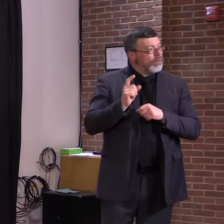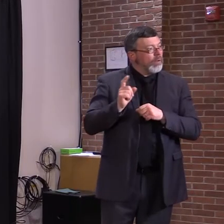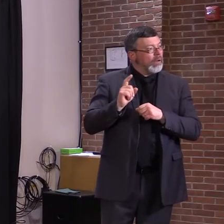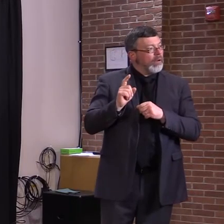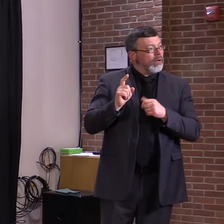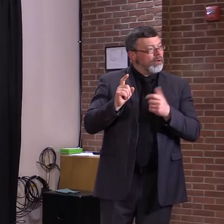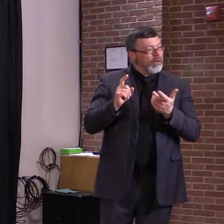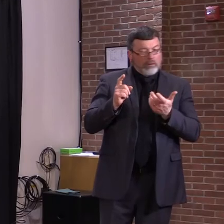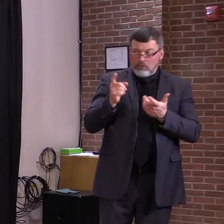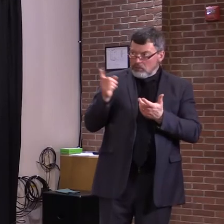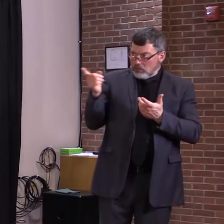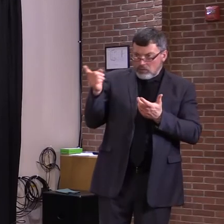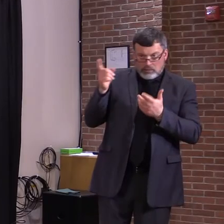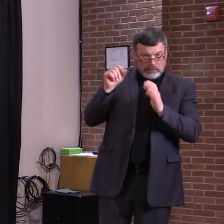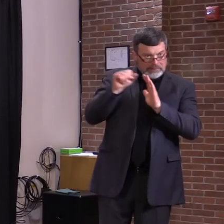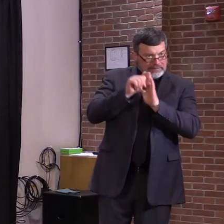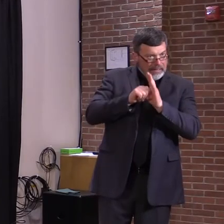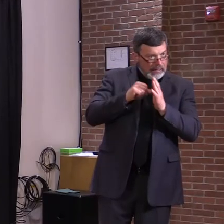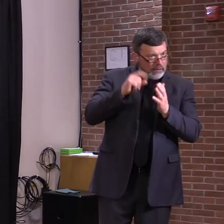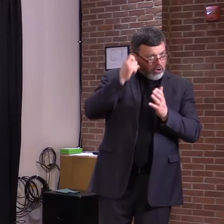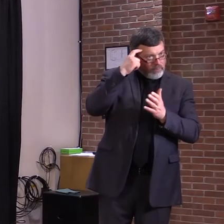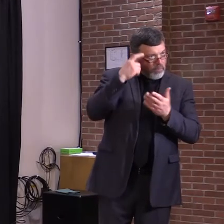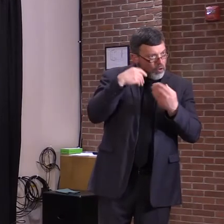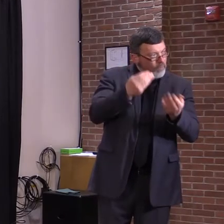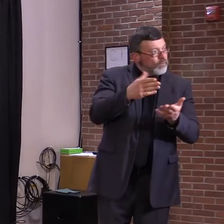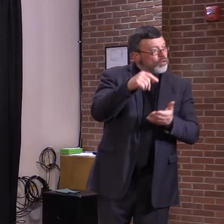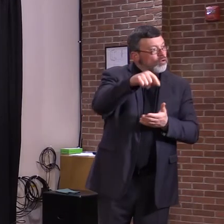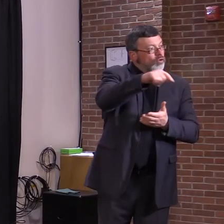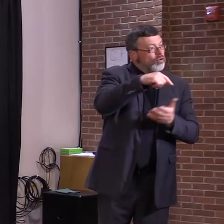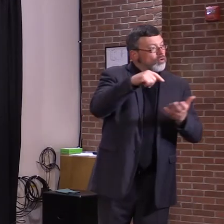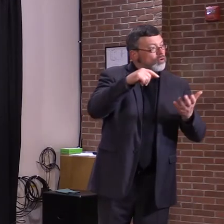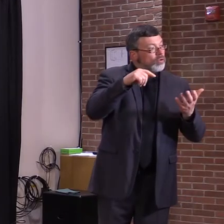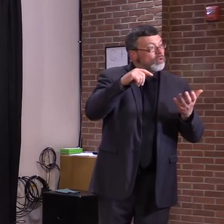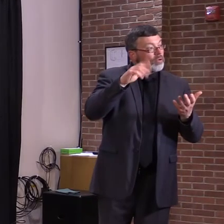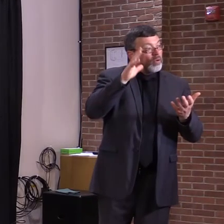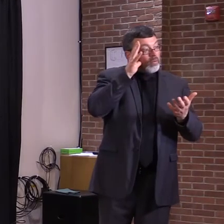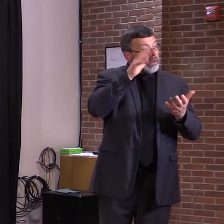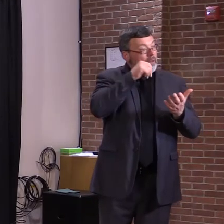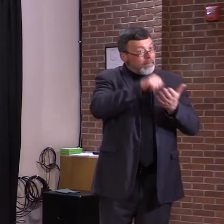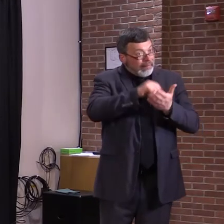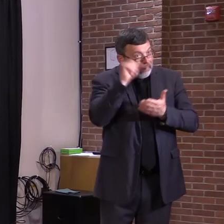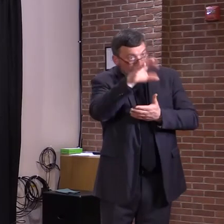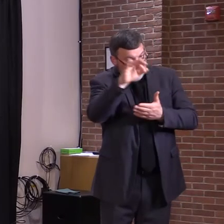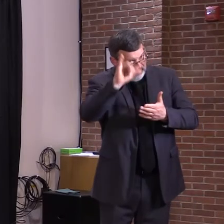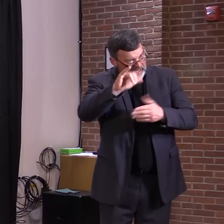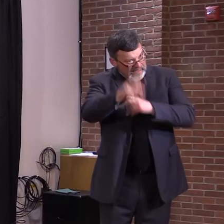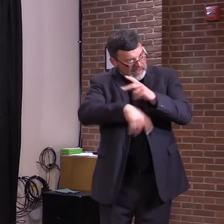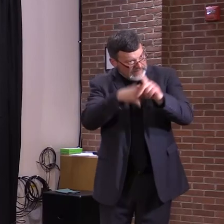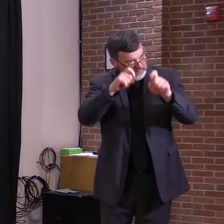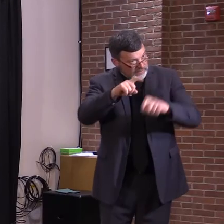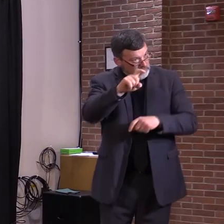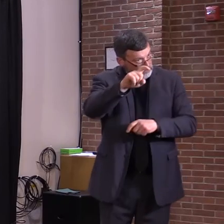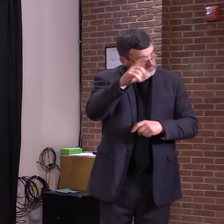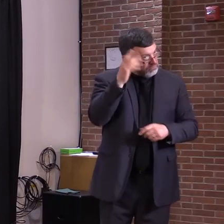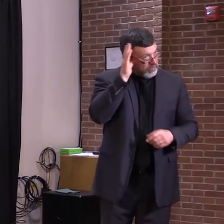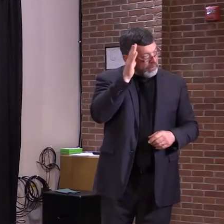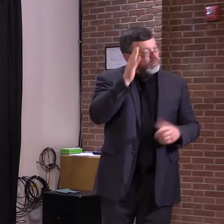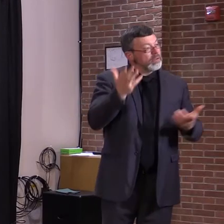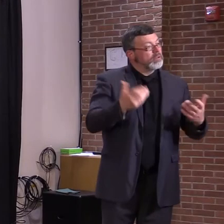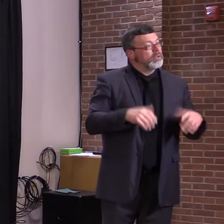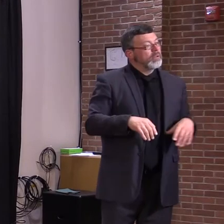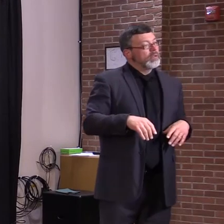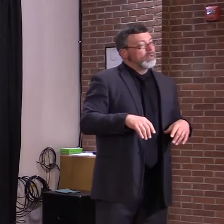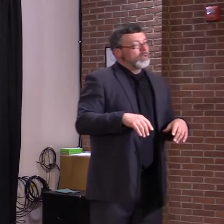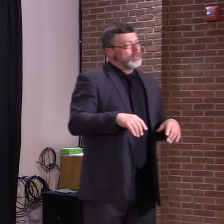mailed at-home tests? At this point, we don't have a plan to